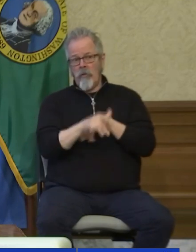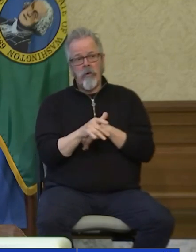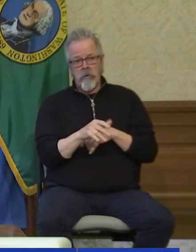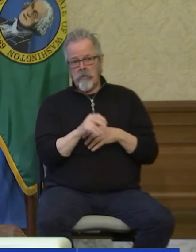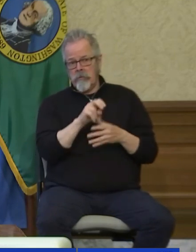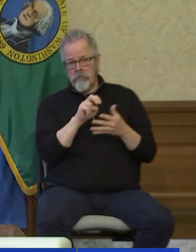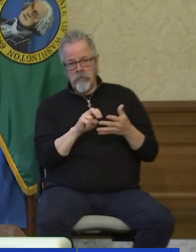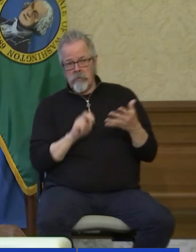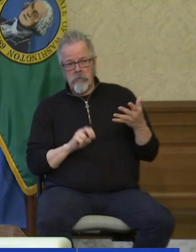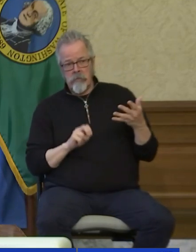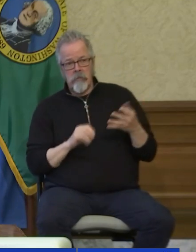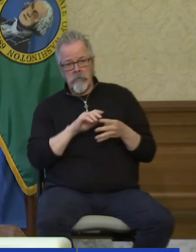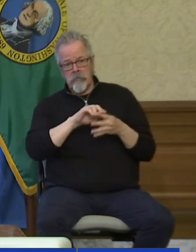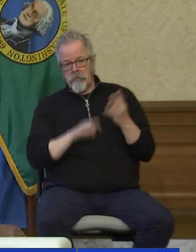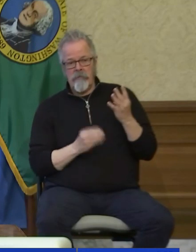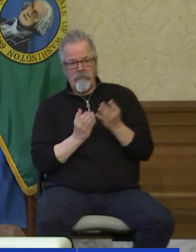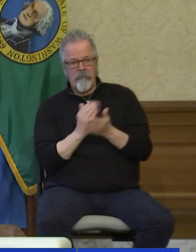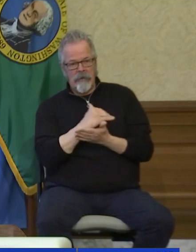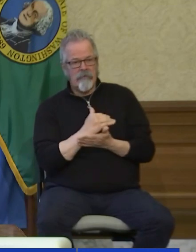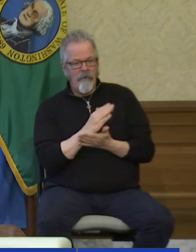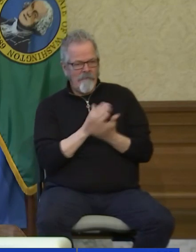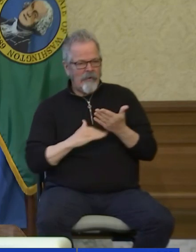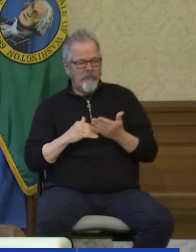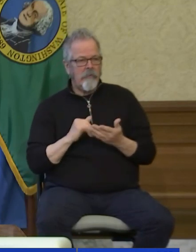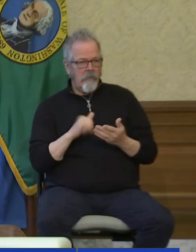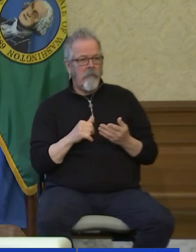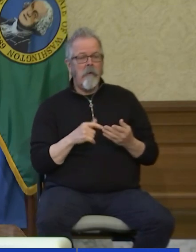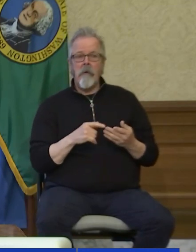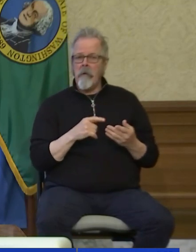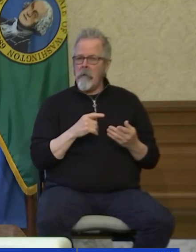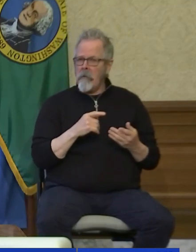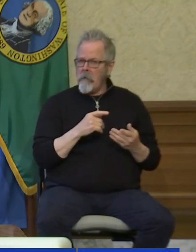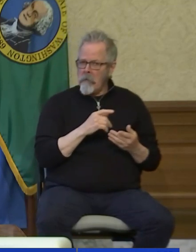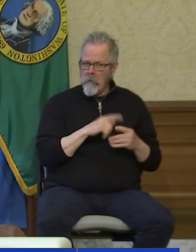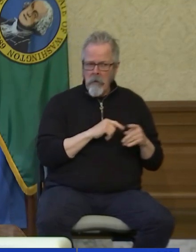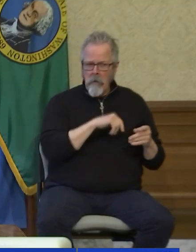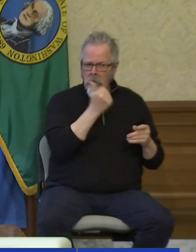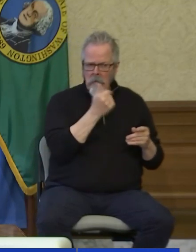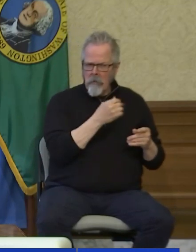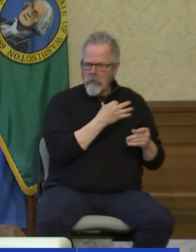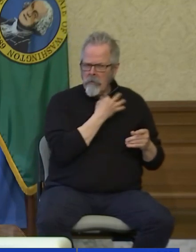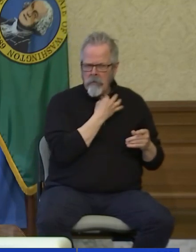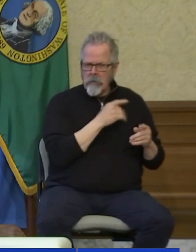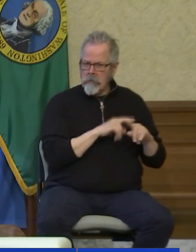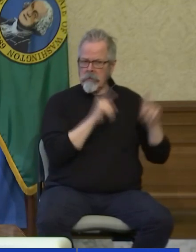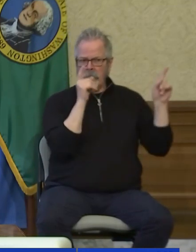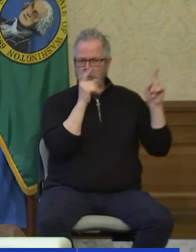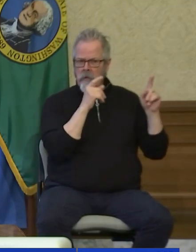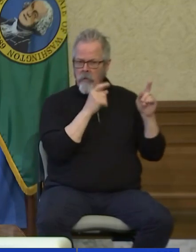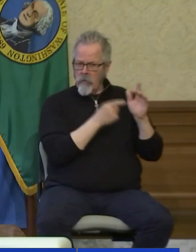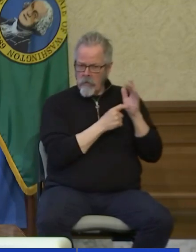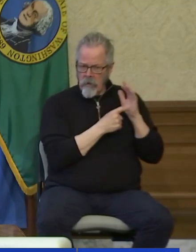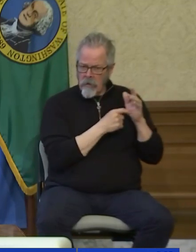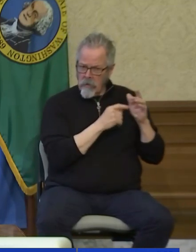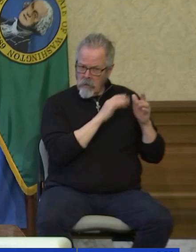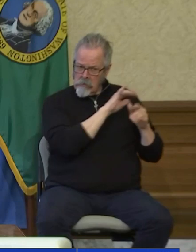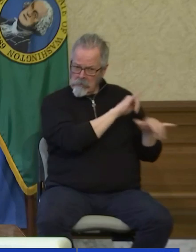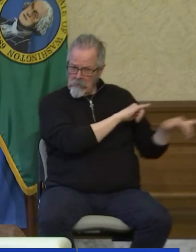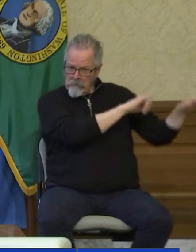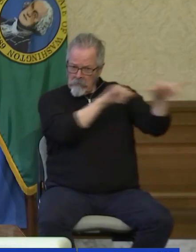have some criteria that you would put forward for them? Well, yes, the